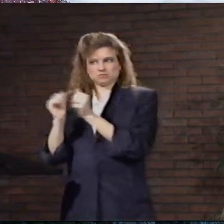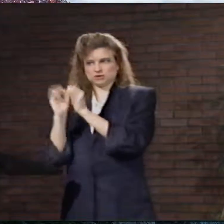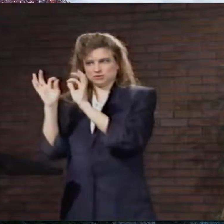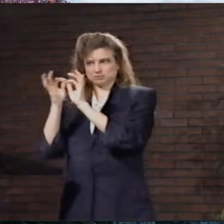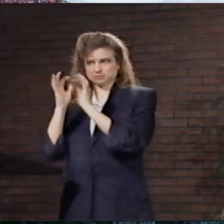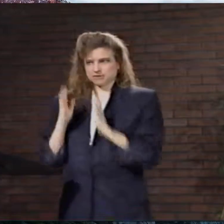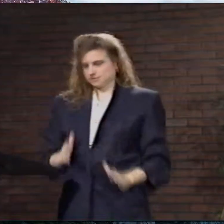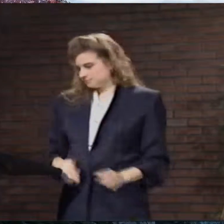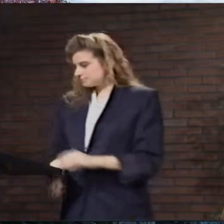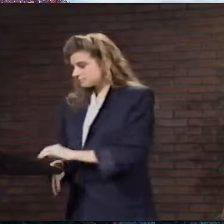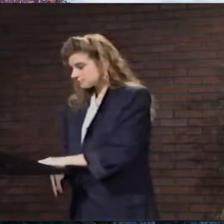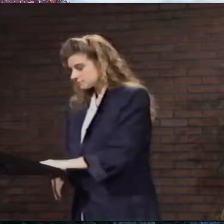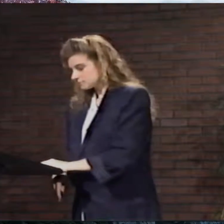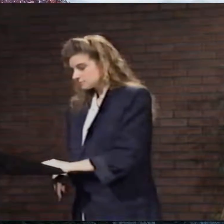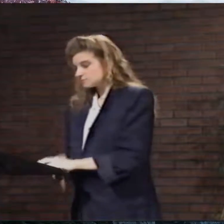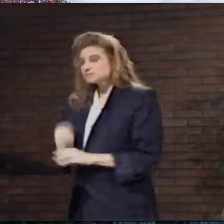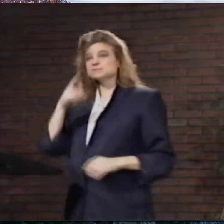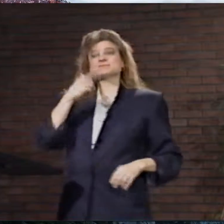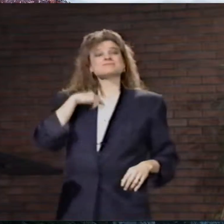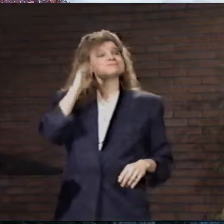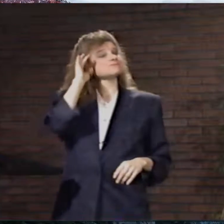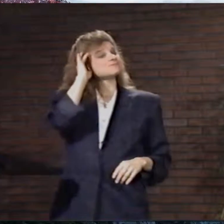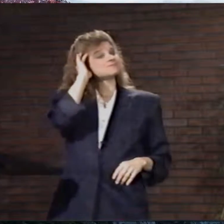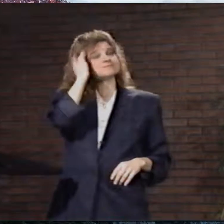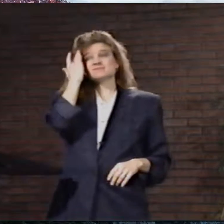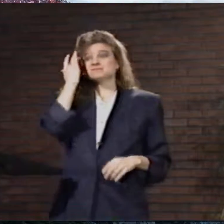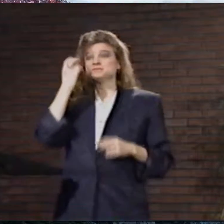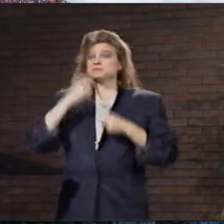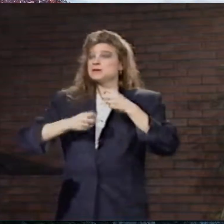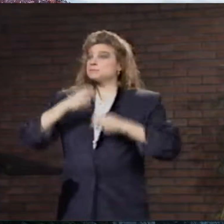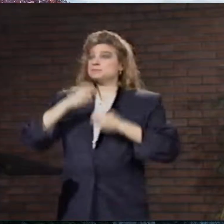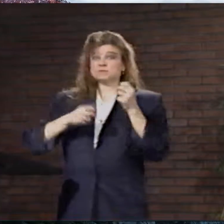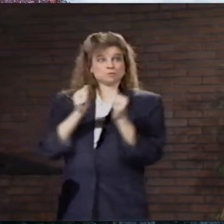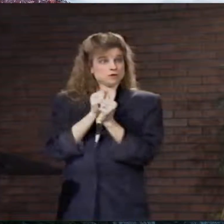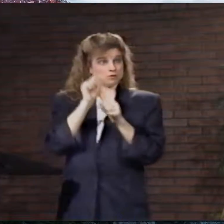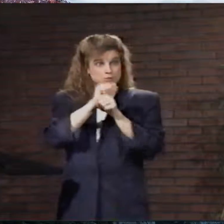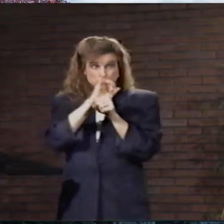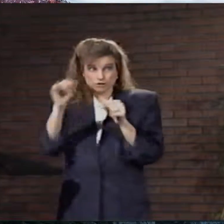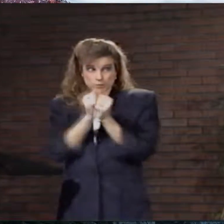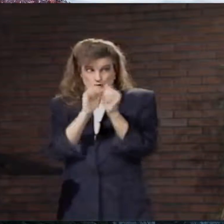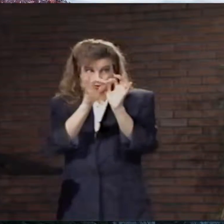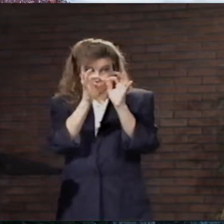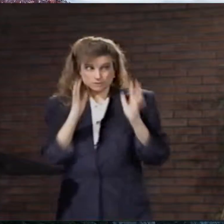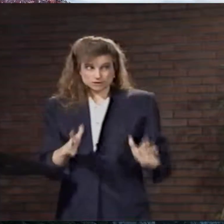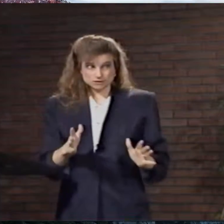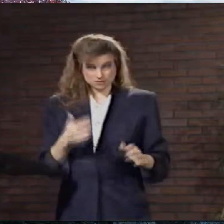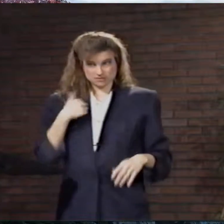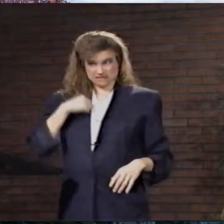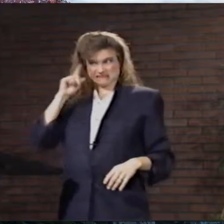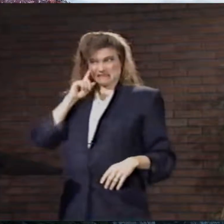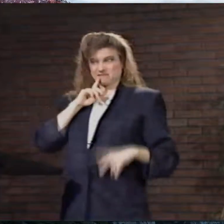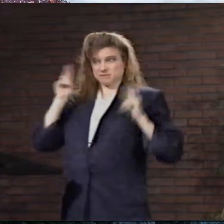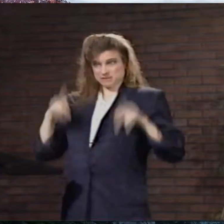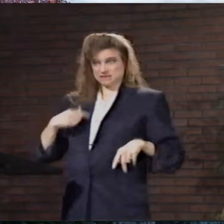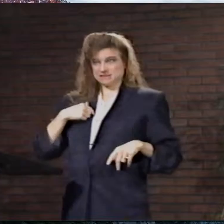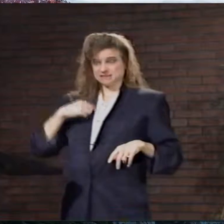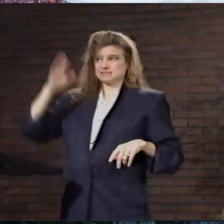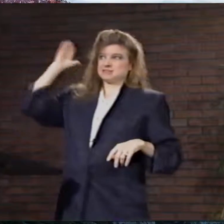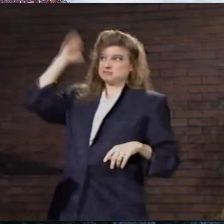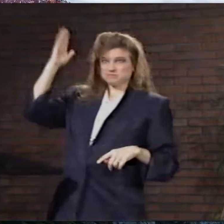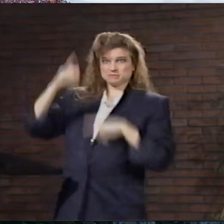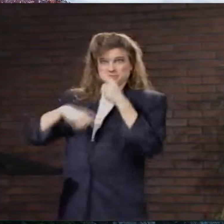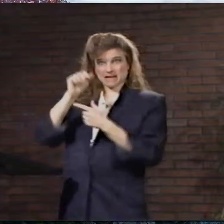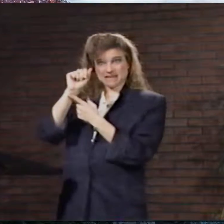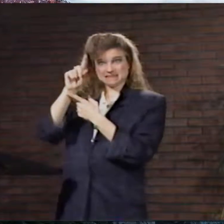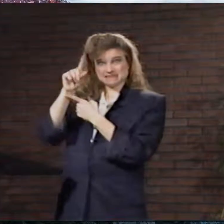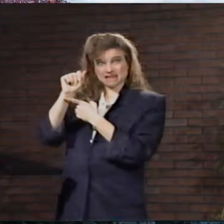The last 2 we can sort of get rid of. The first 3 are what relates to interpreters the most. One problem that often comes up